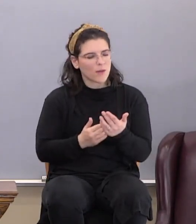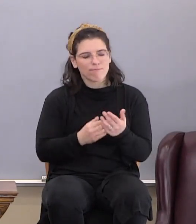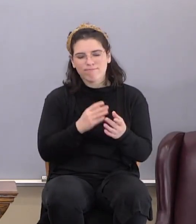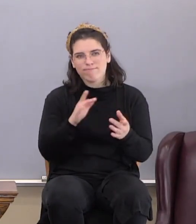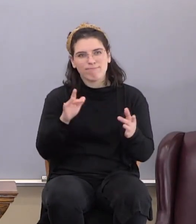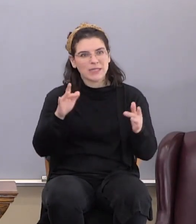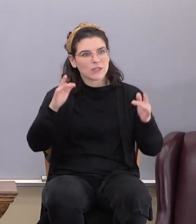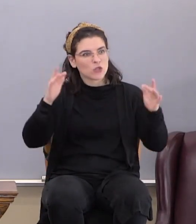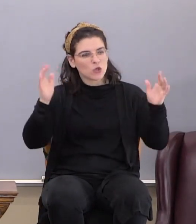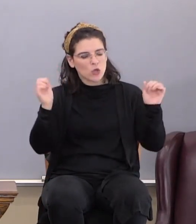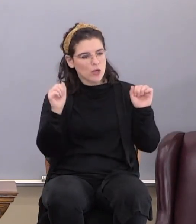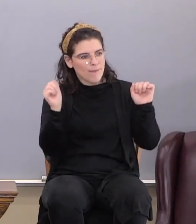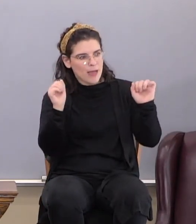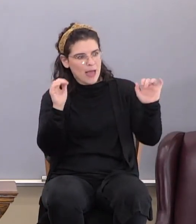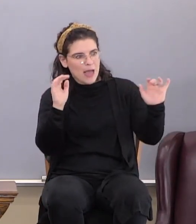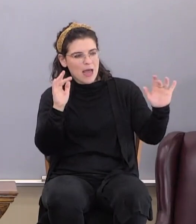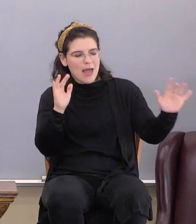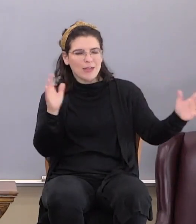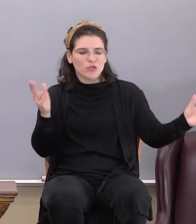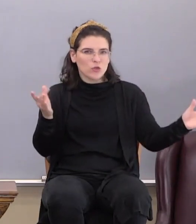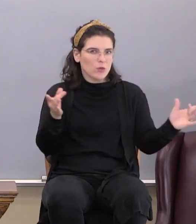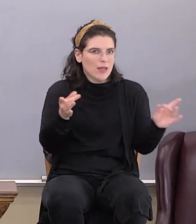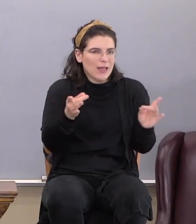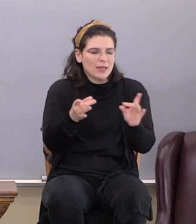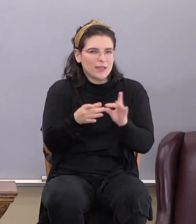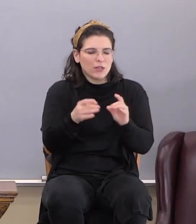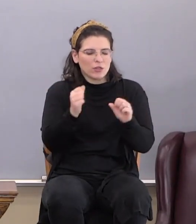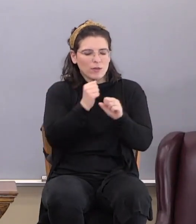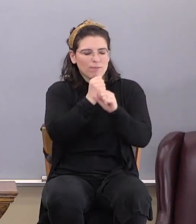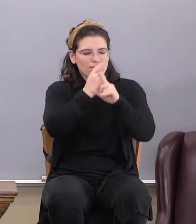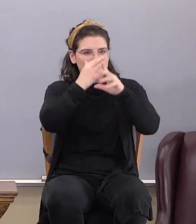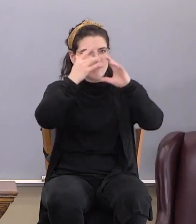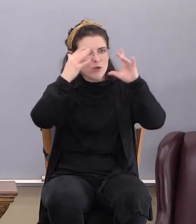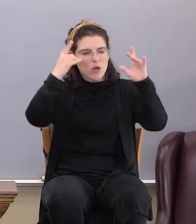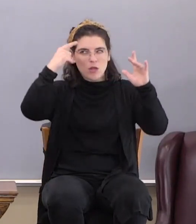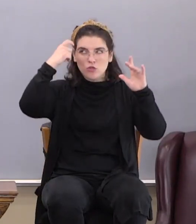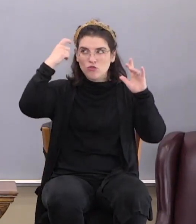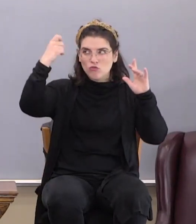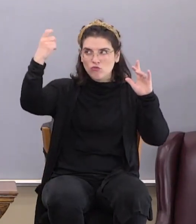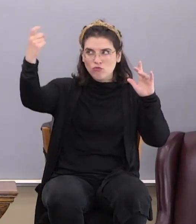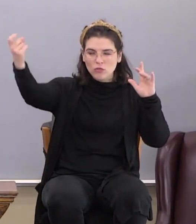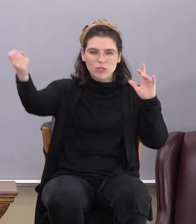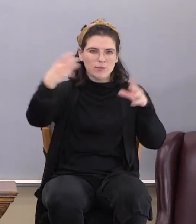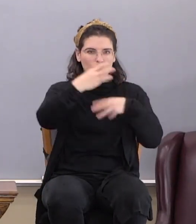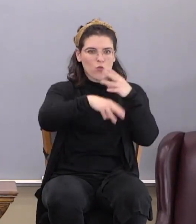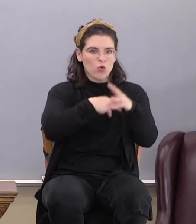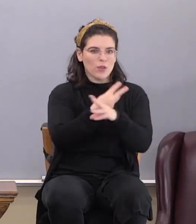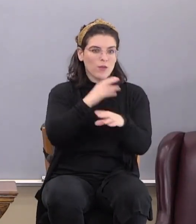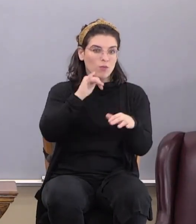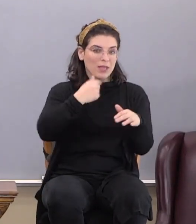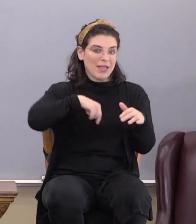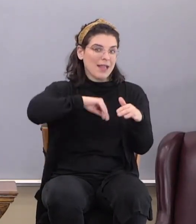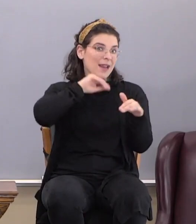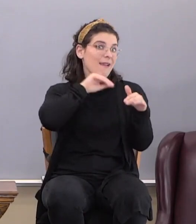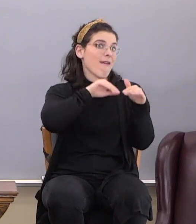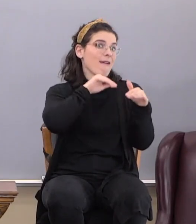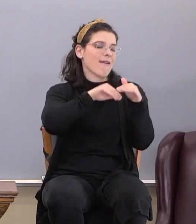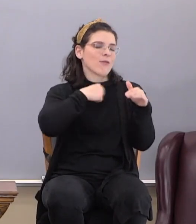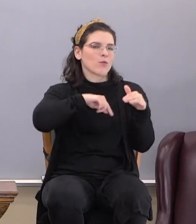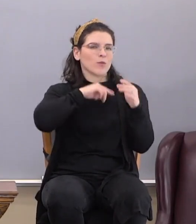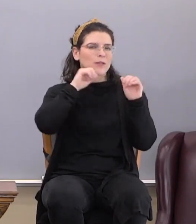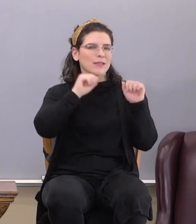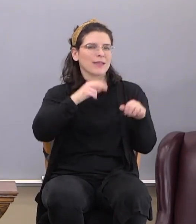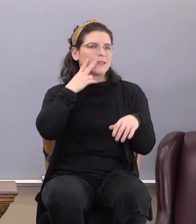mystical connection, some supernatural world that we tap into where we see the face of